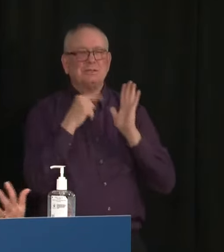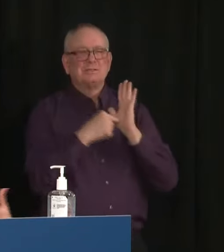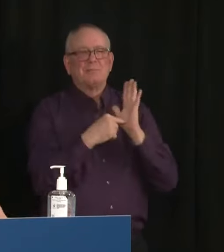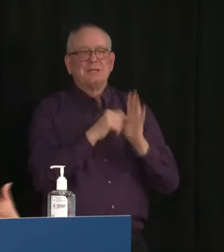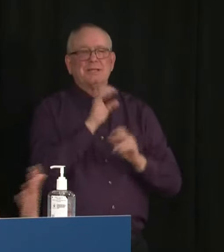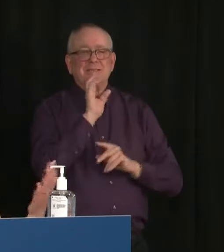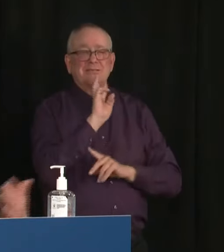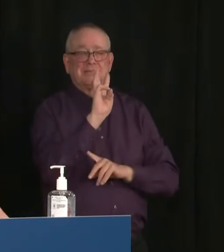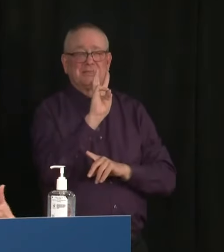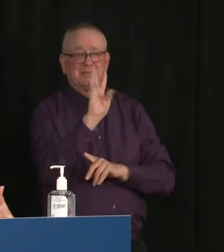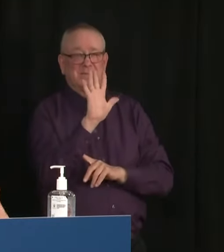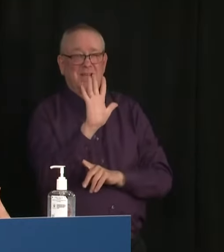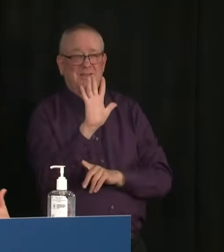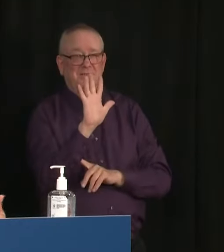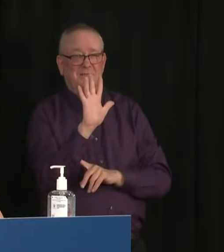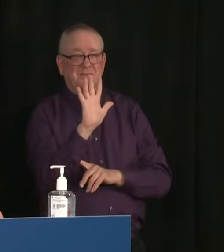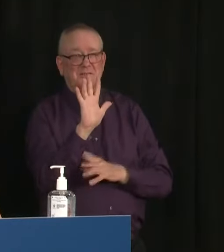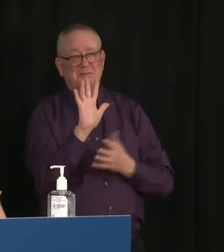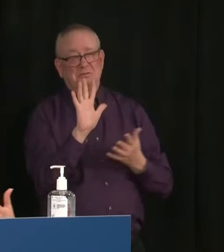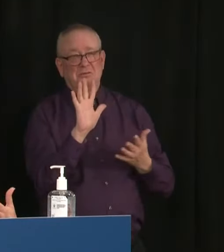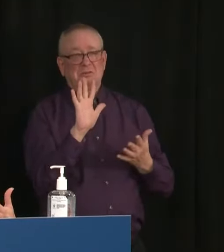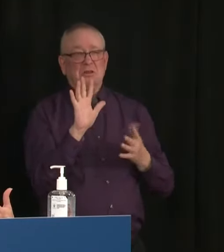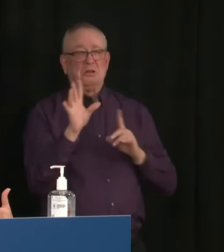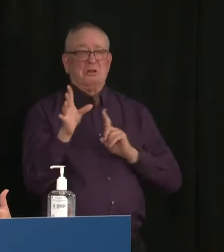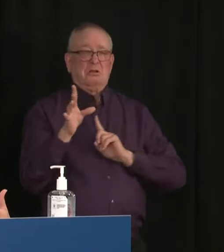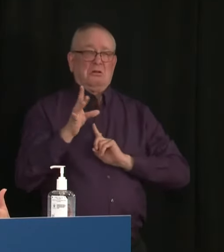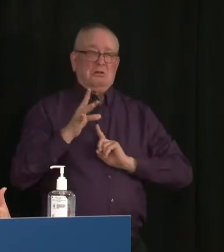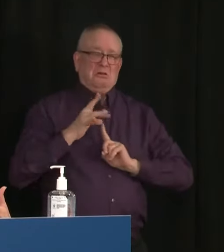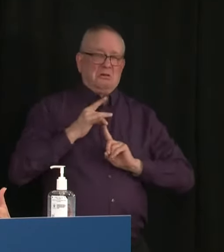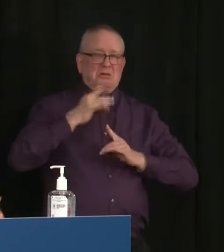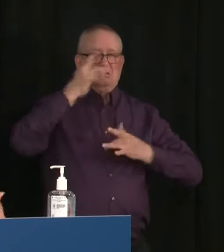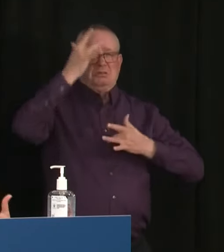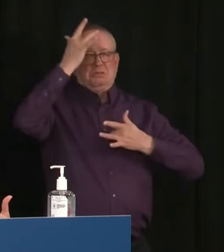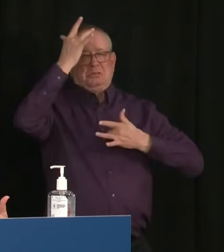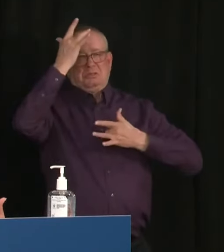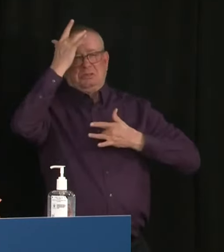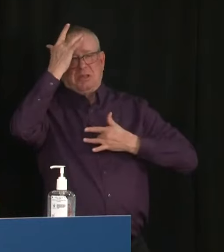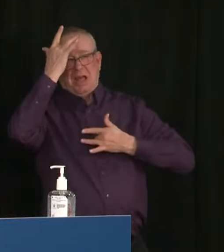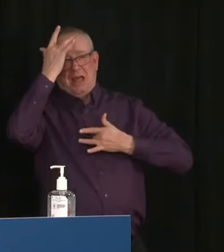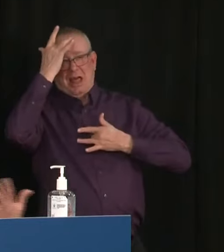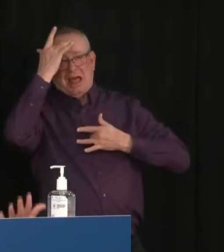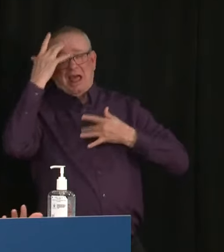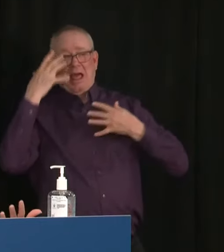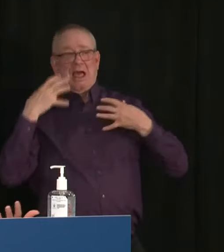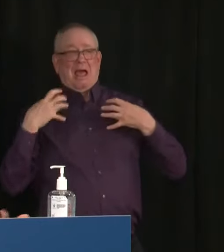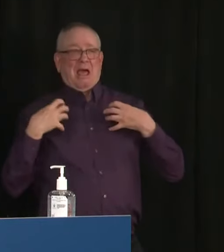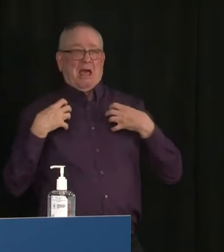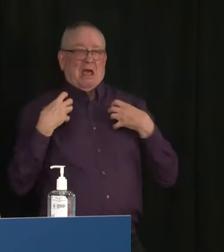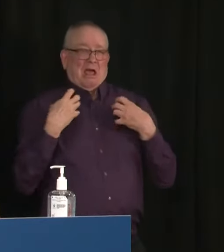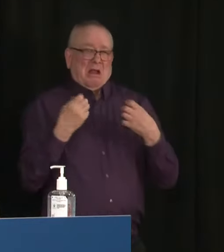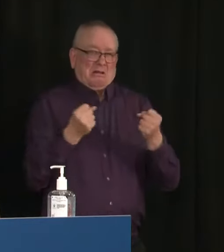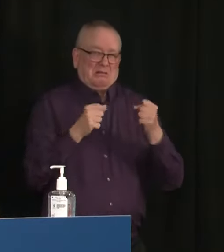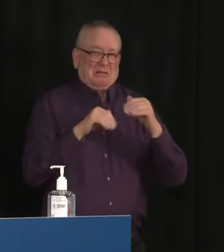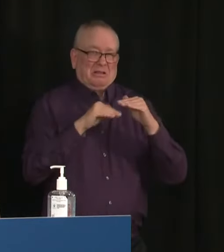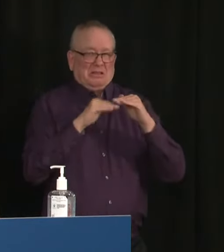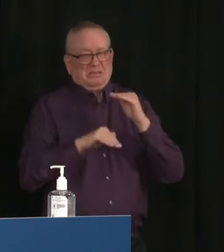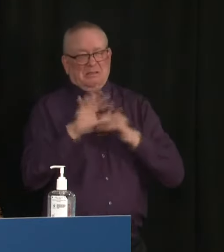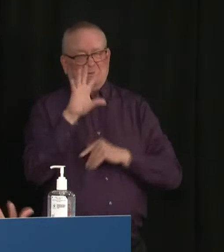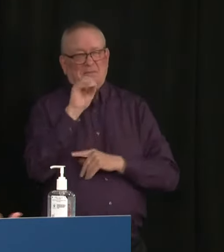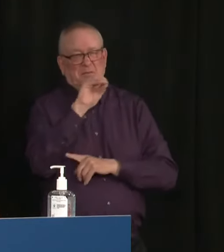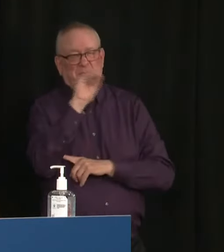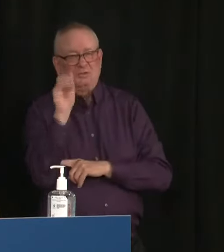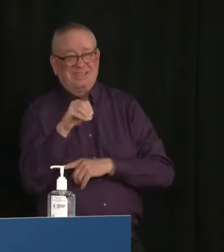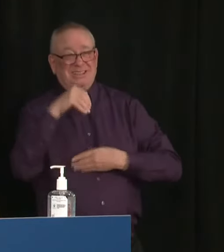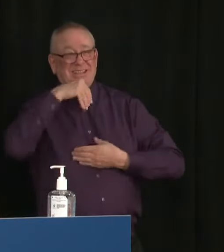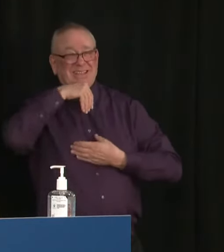of the data is that it's less than 50% protection. And so because of that, we strongly encourage anyone who has been